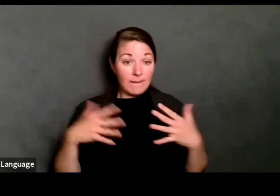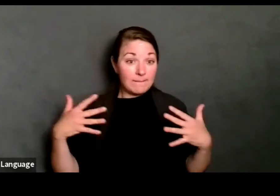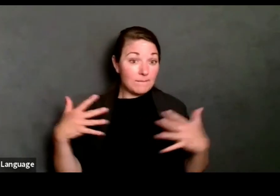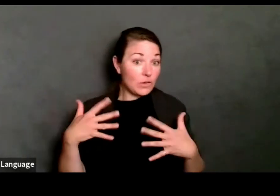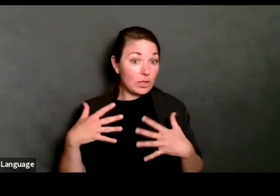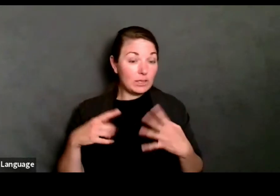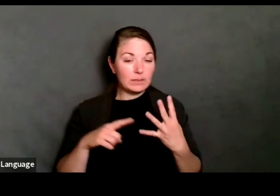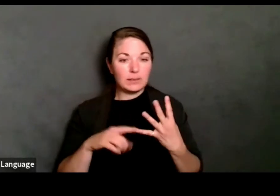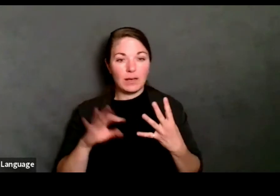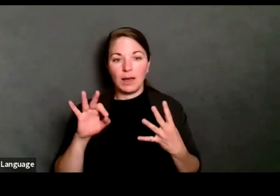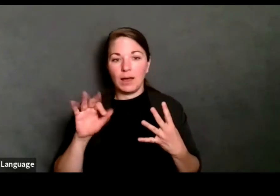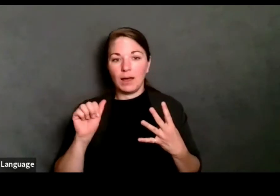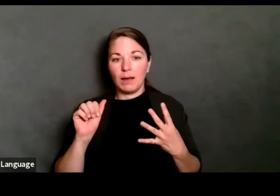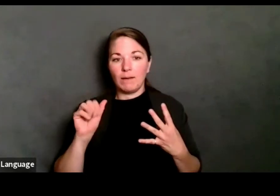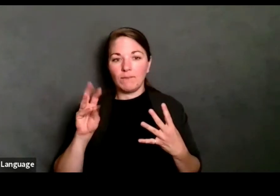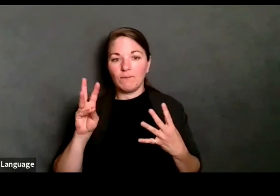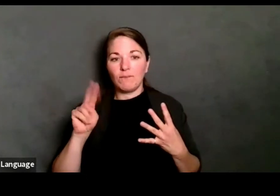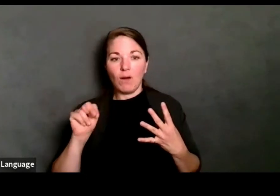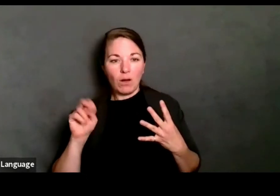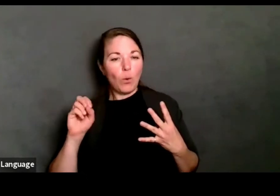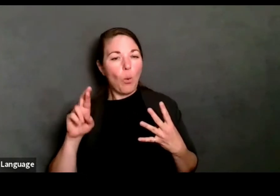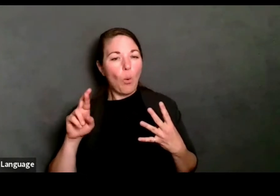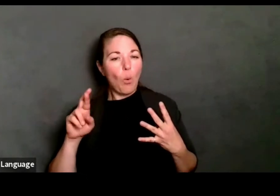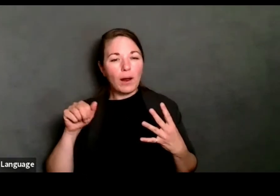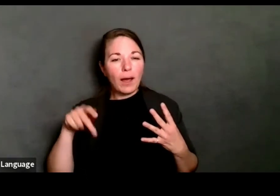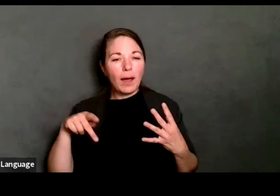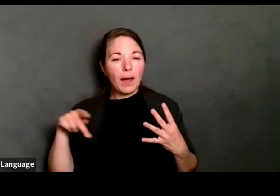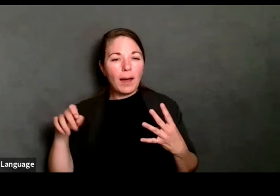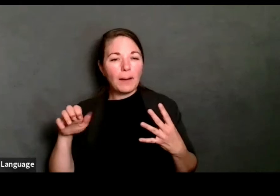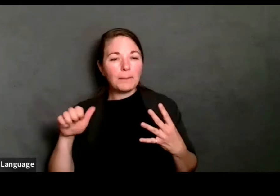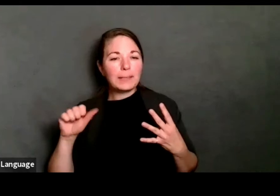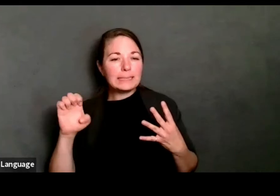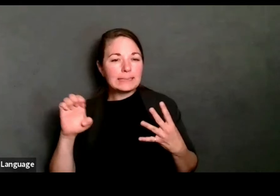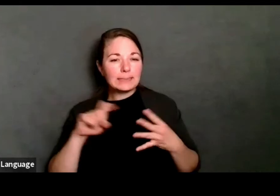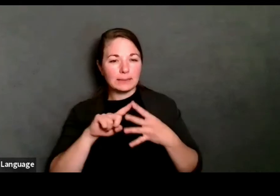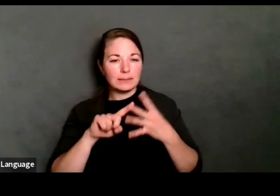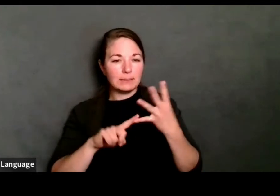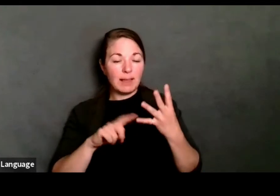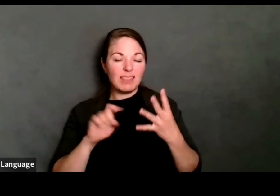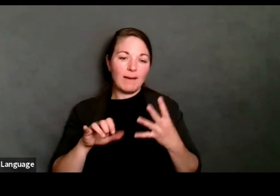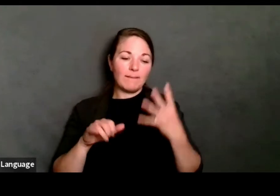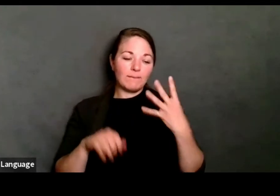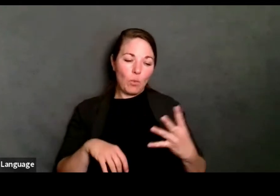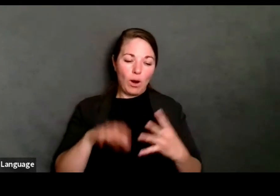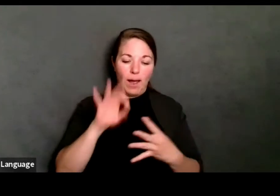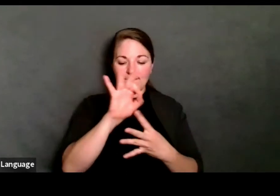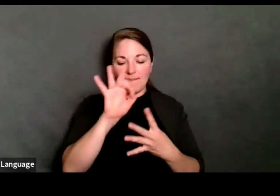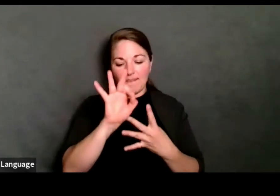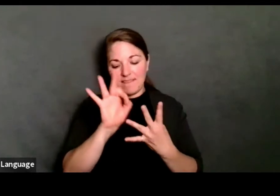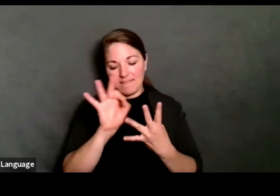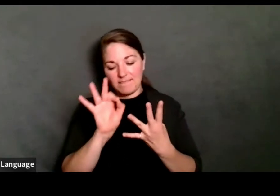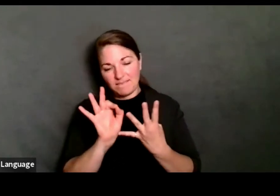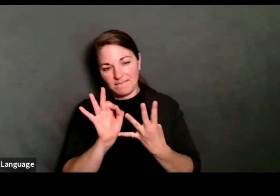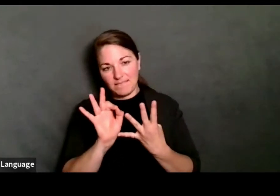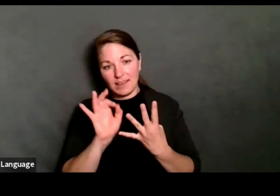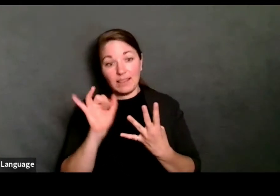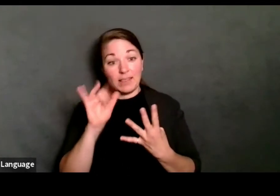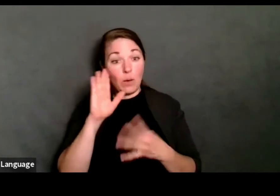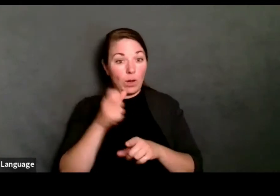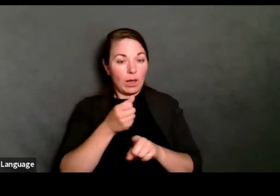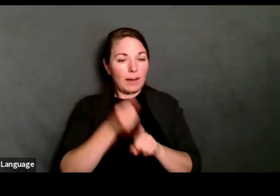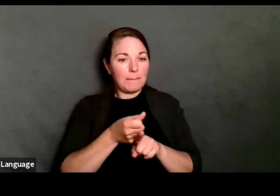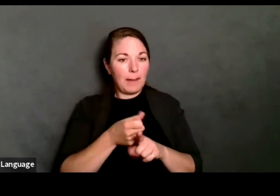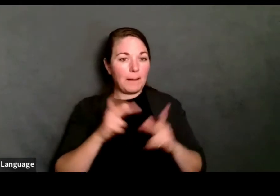freeze, and appease, depending on whether you prefer rhyming or alliteration. These 4 Fs absolutely affect a